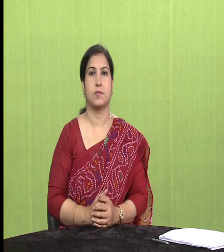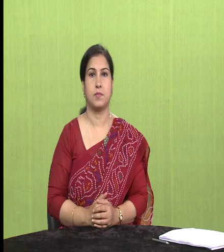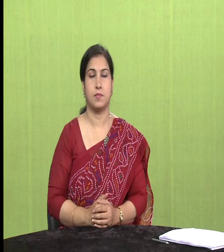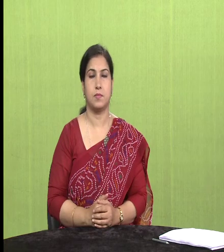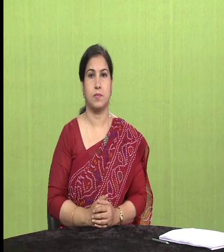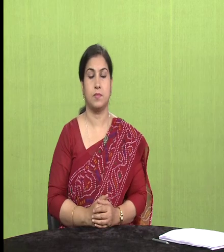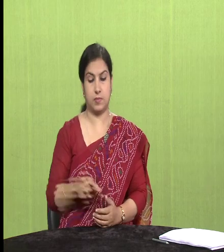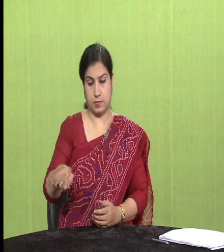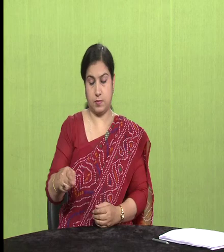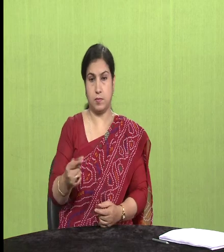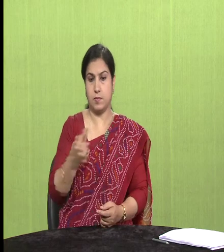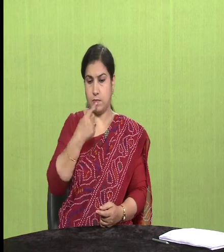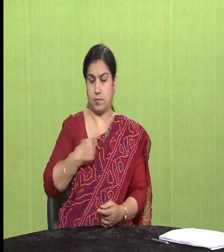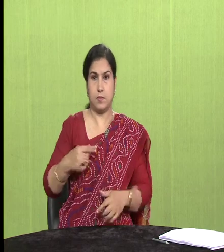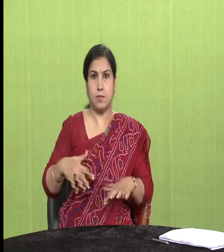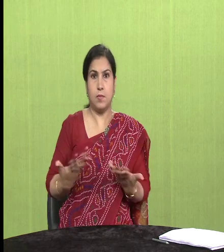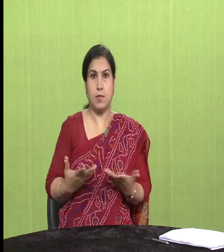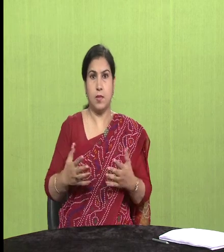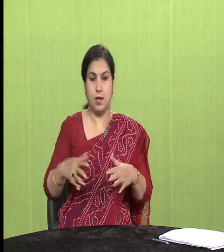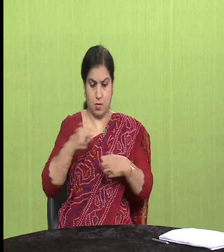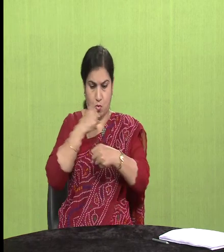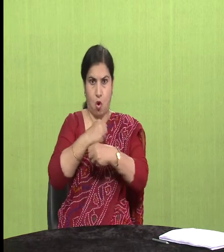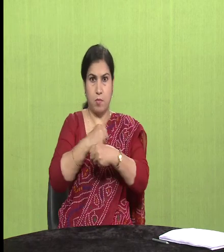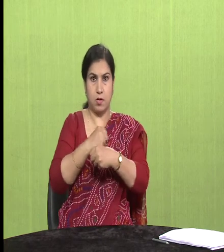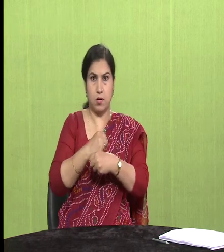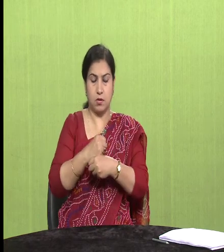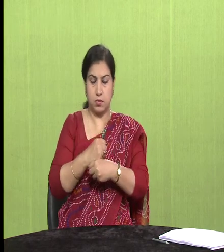It tells us how the government is elected.